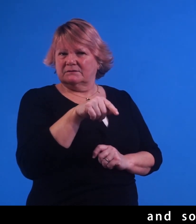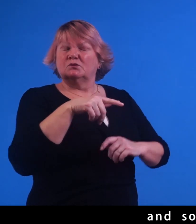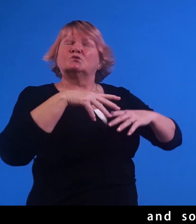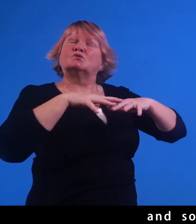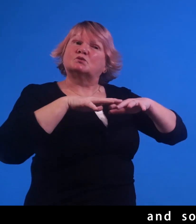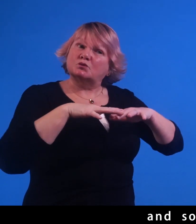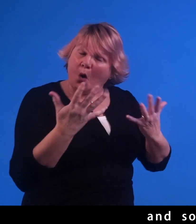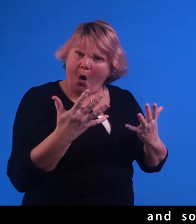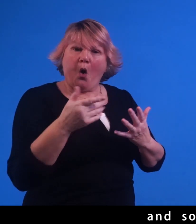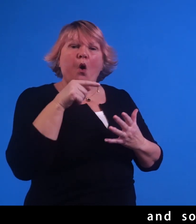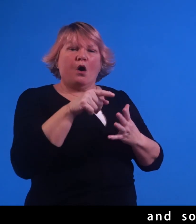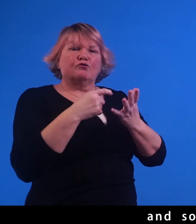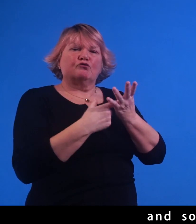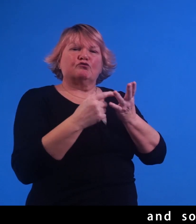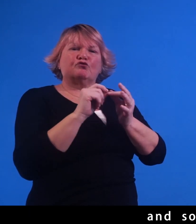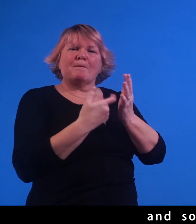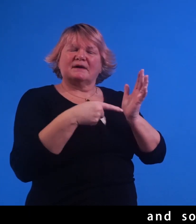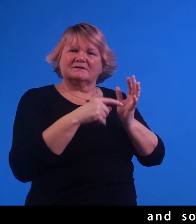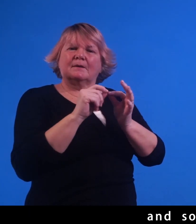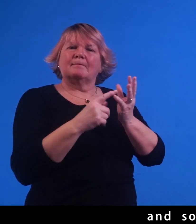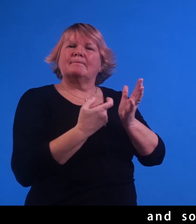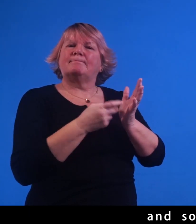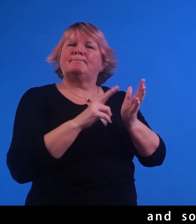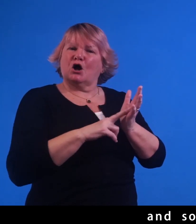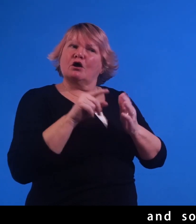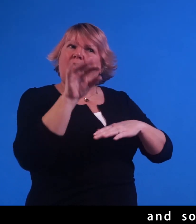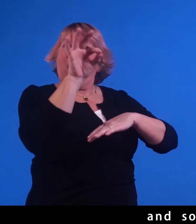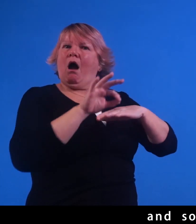so plans by the architect Robert Byrne were chosen.